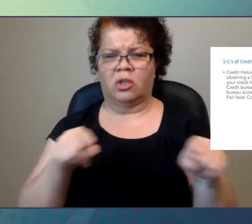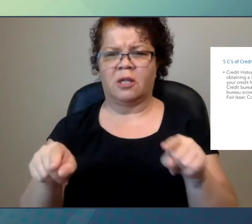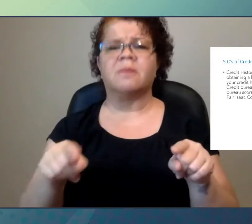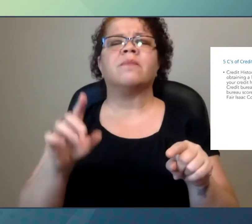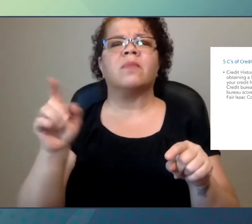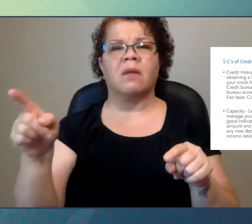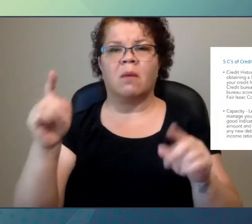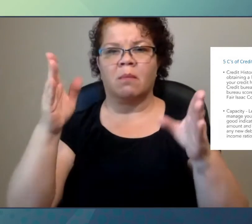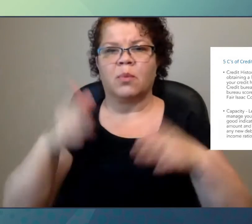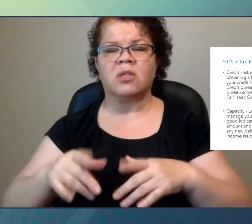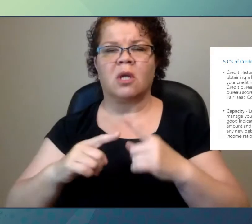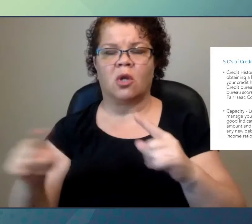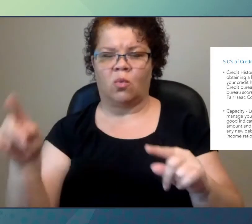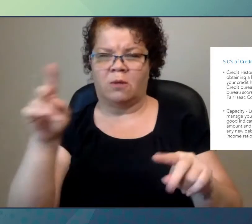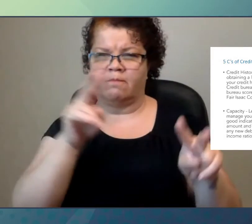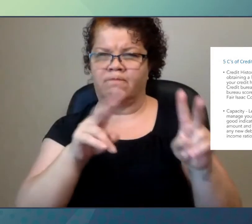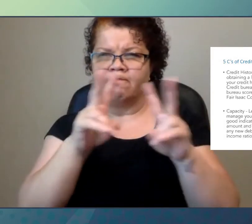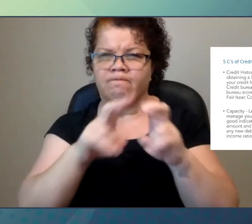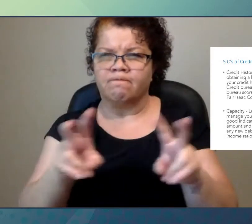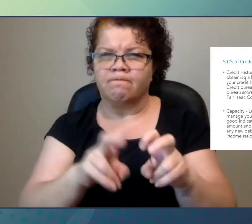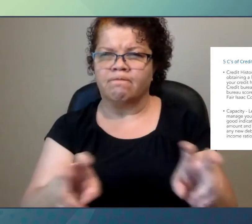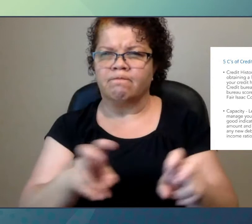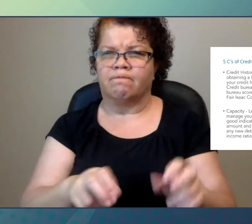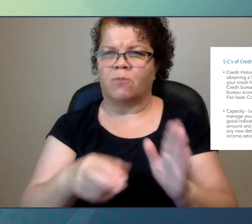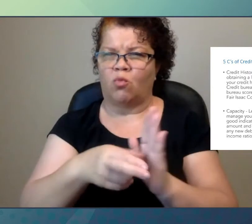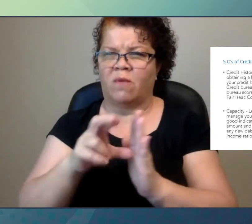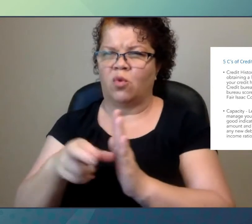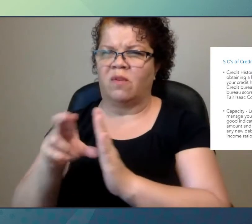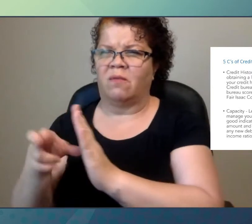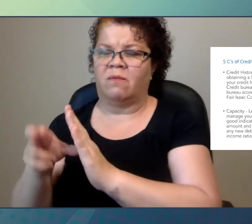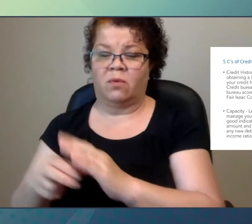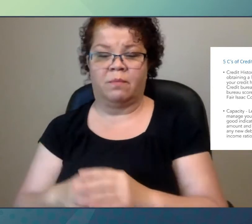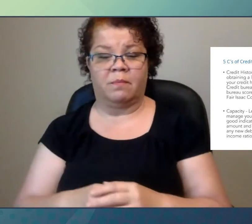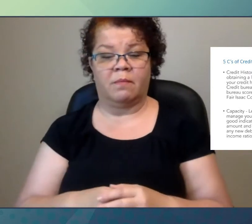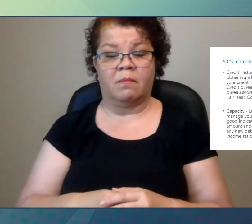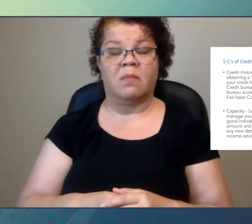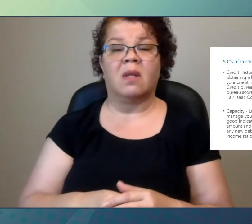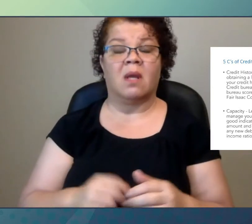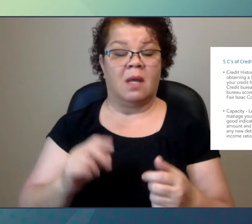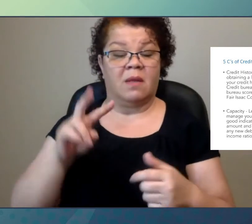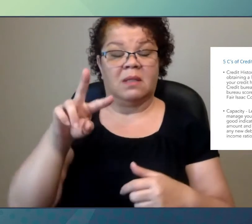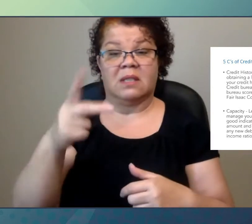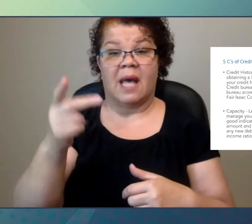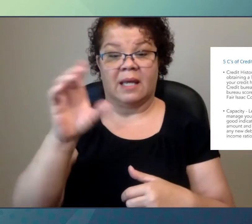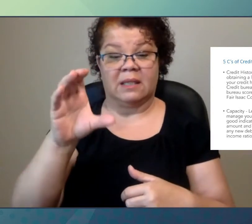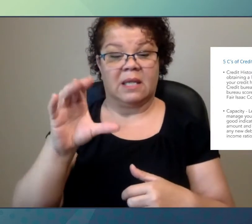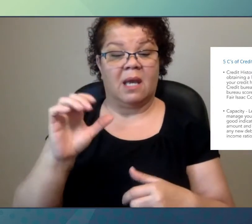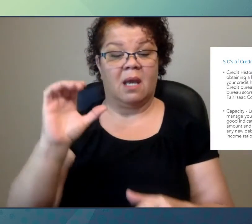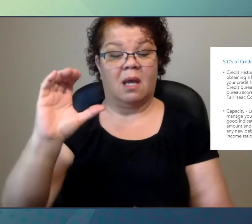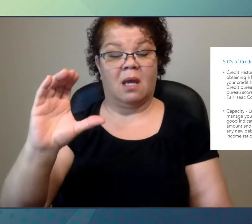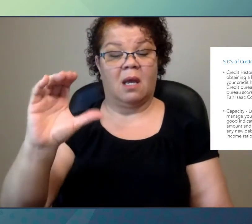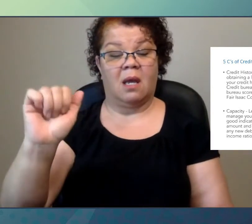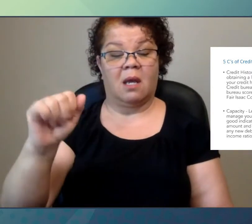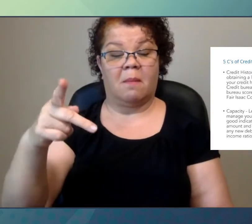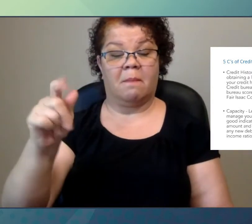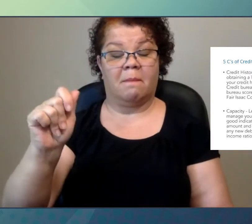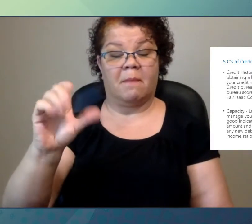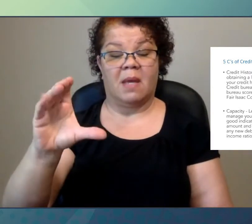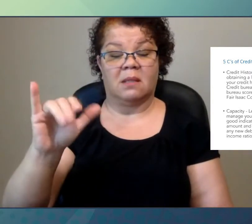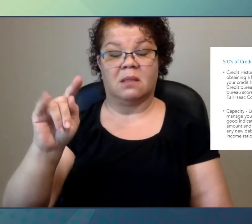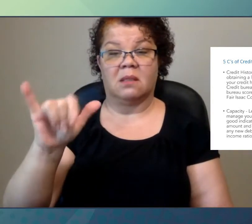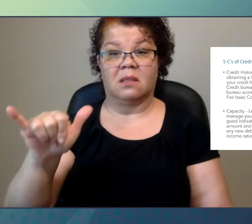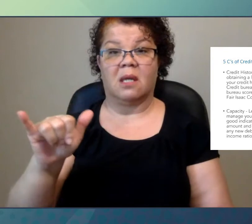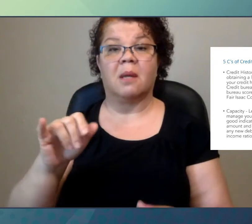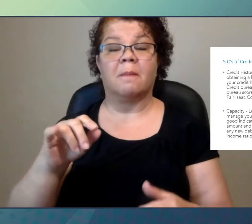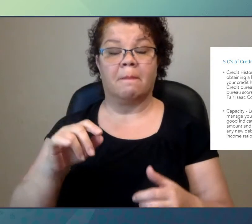are creditworthy. The second C is capacity. So the capacity is really, can